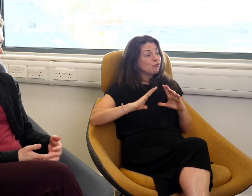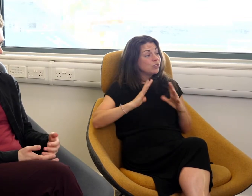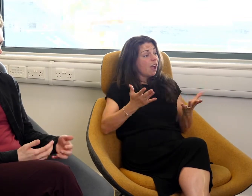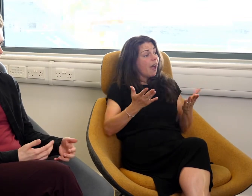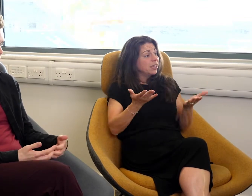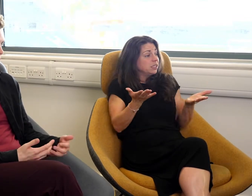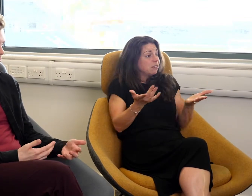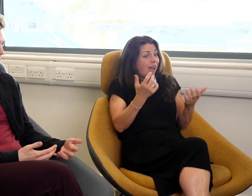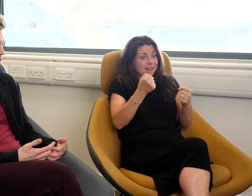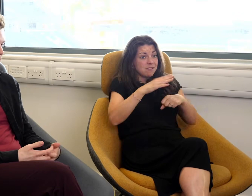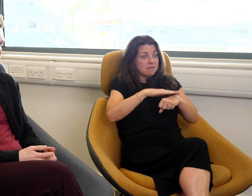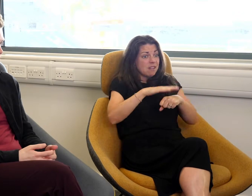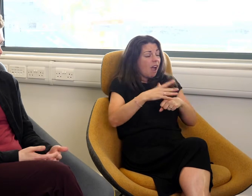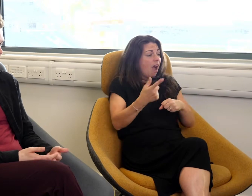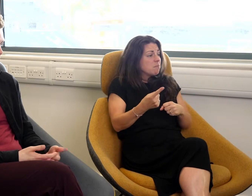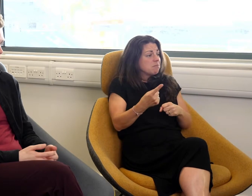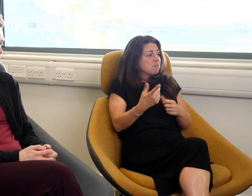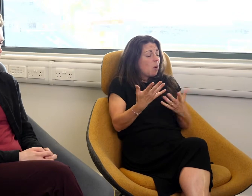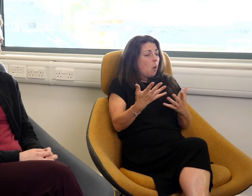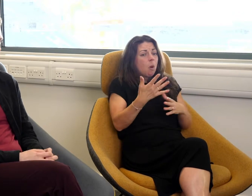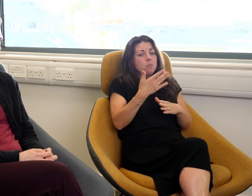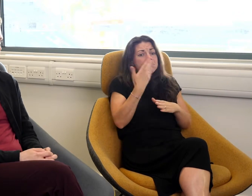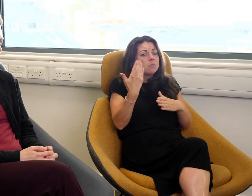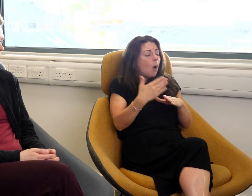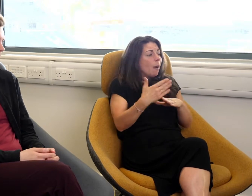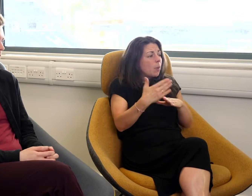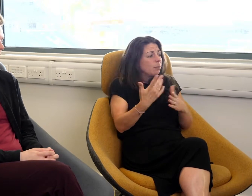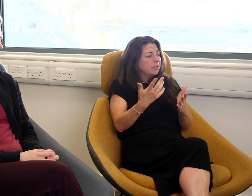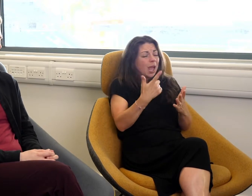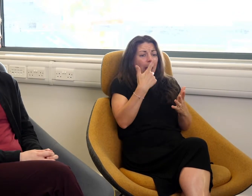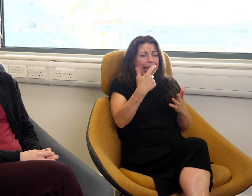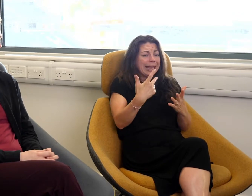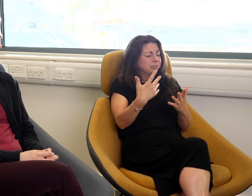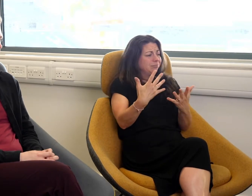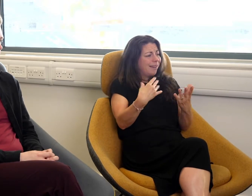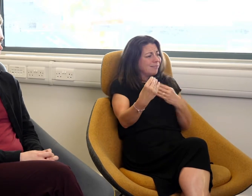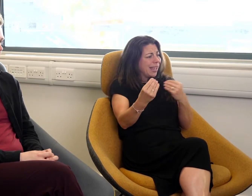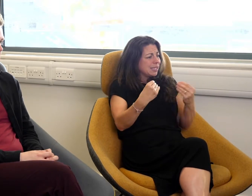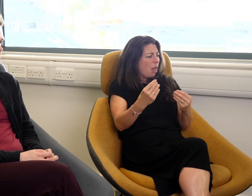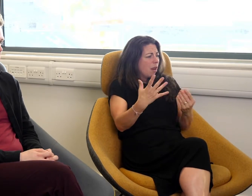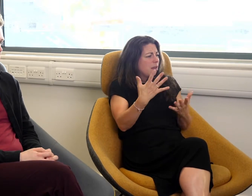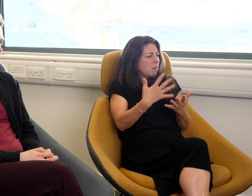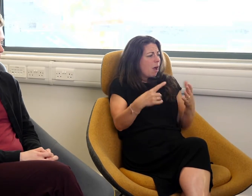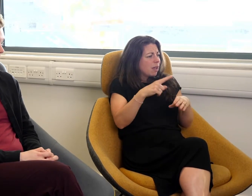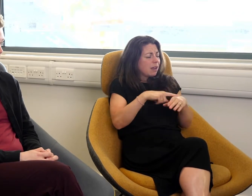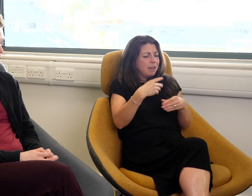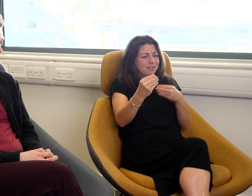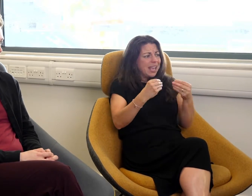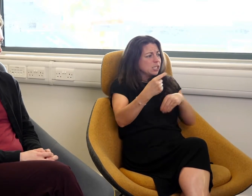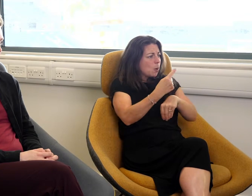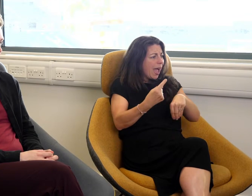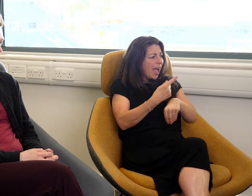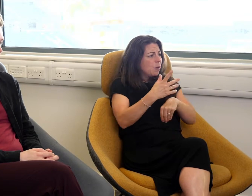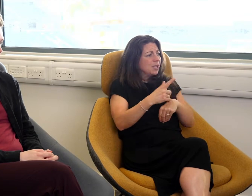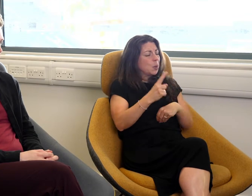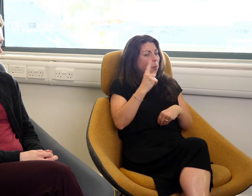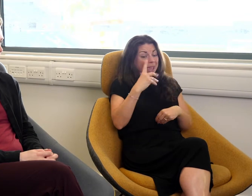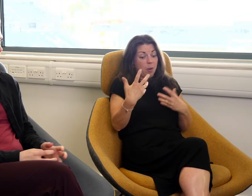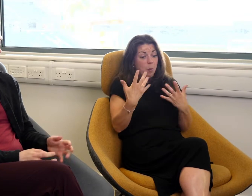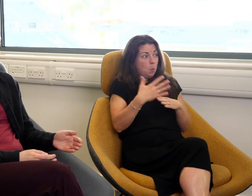have employment for some other reason, that works too. So it can be very flexible. And so it really worked for me, and I think it's a good way for people to start to